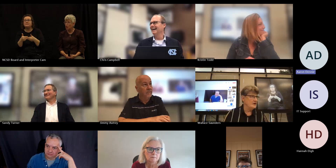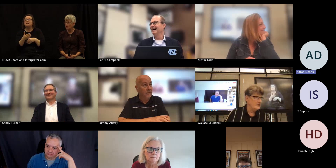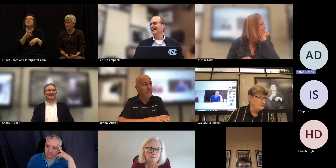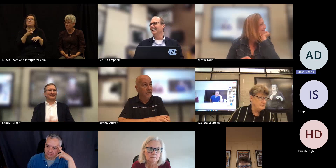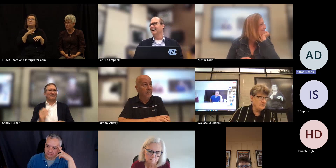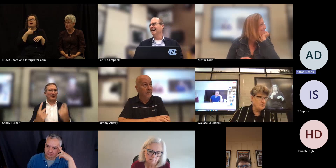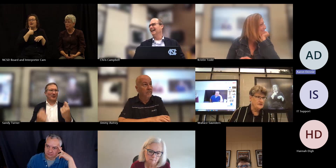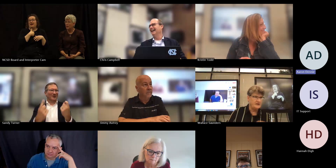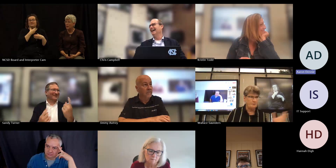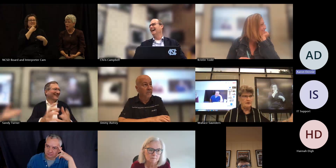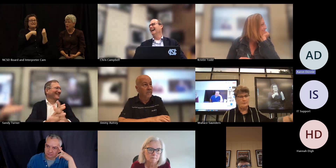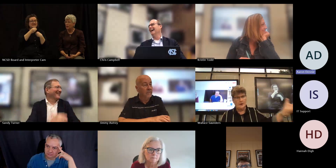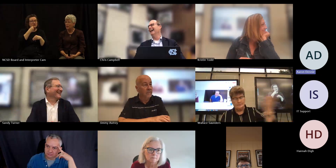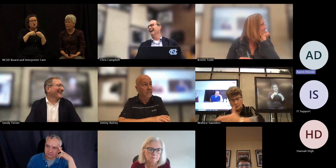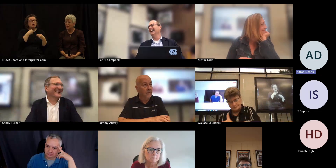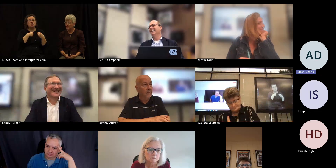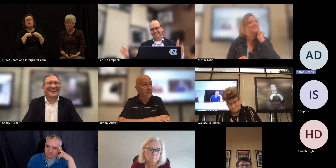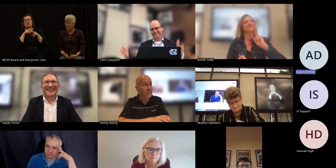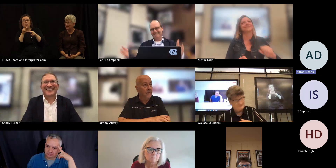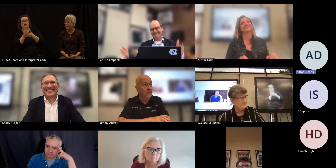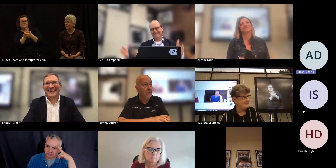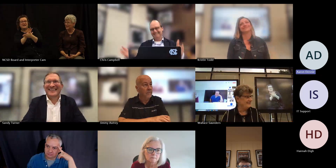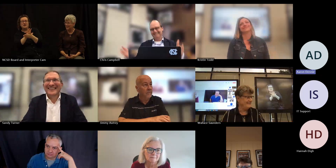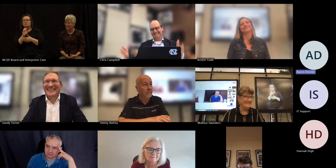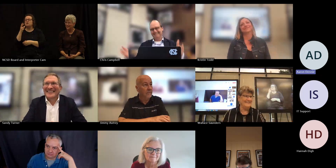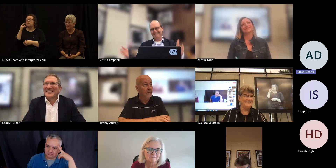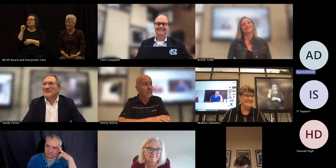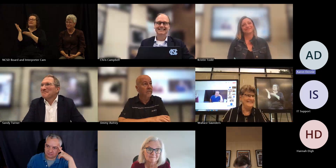watch videos. Chris can bring the popcorn.